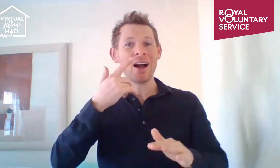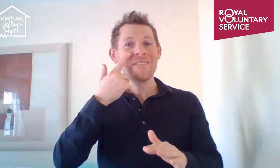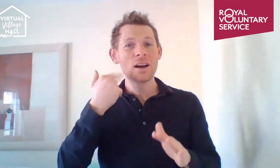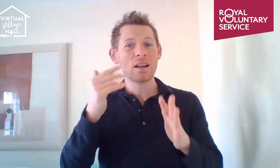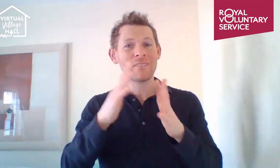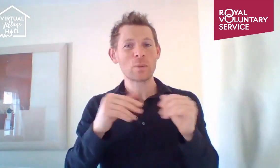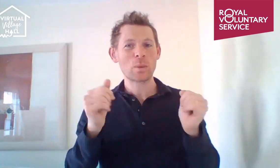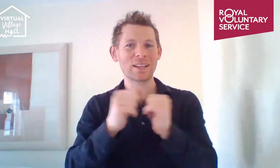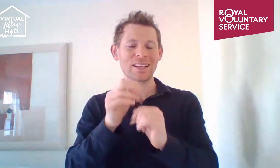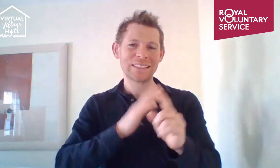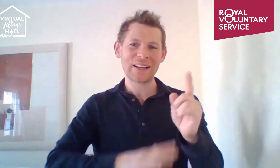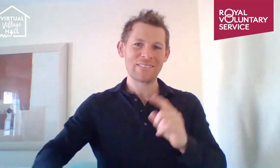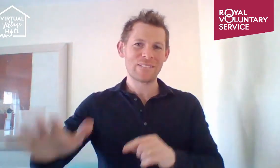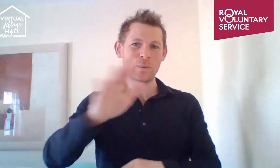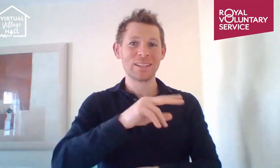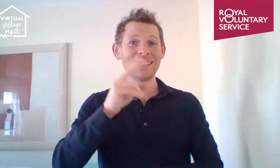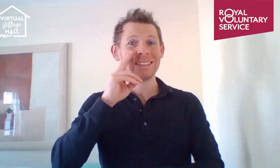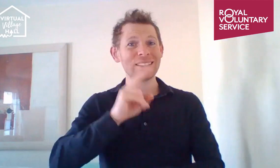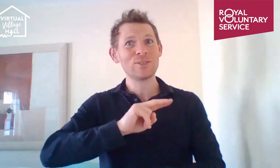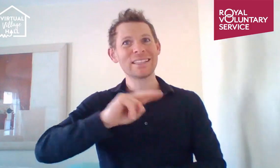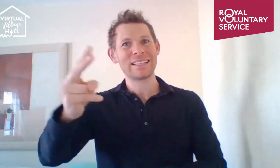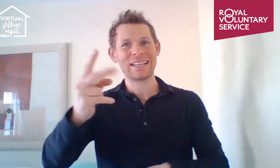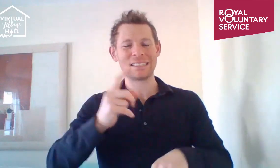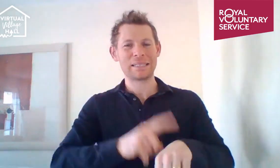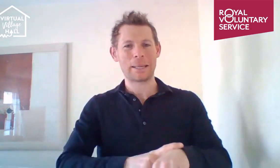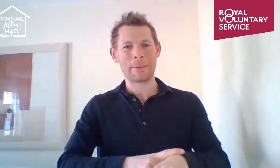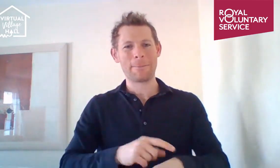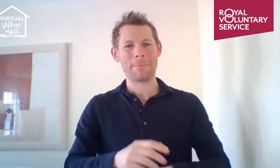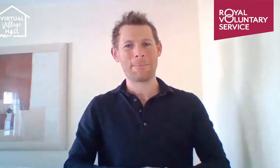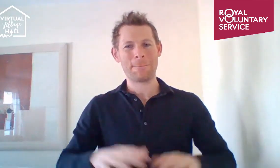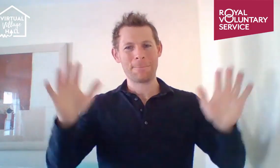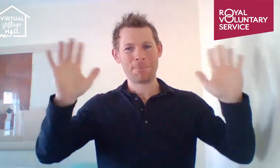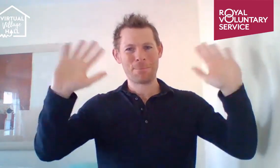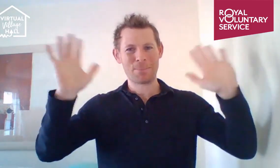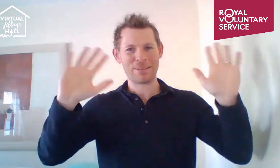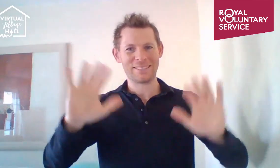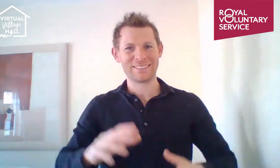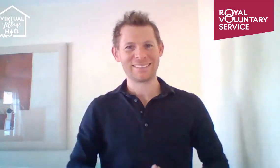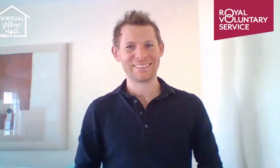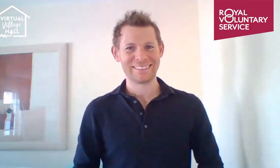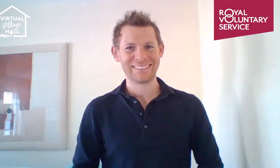all. Have a lovely weekend, everybody, and I'll see you next time. Bye bye.